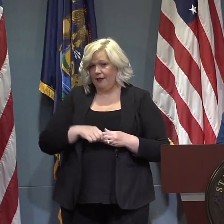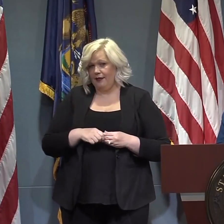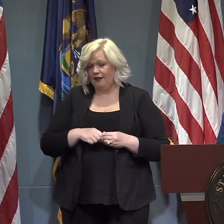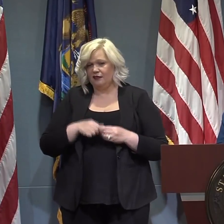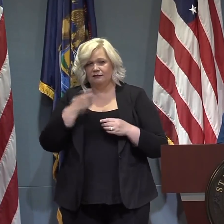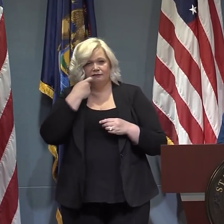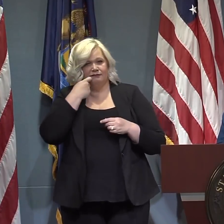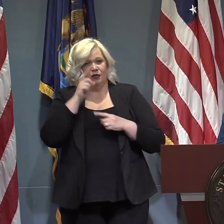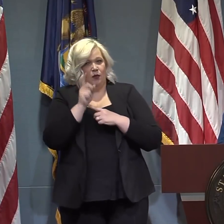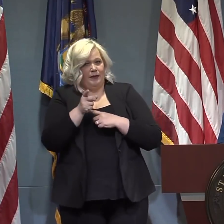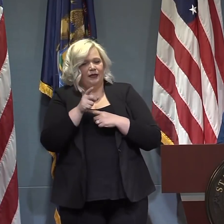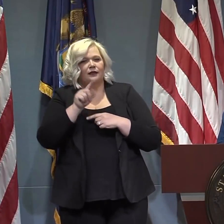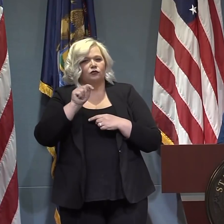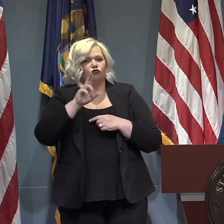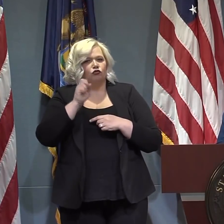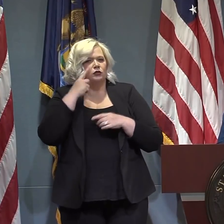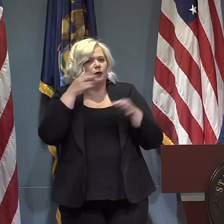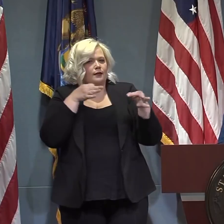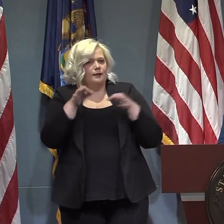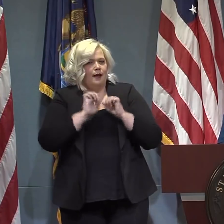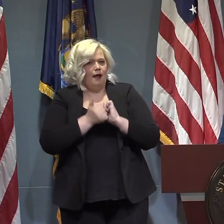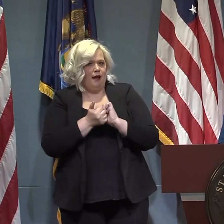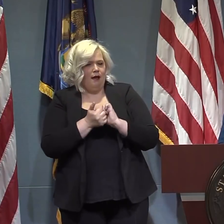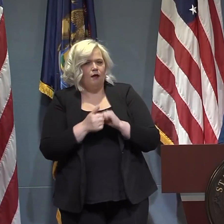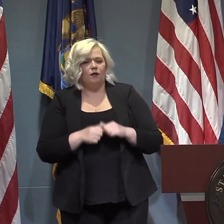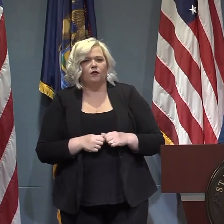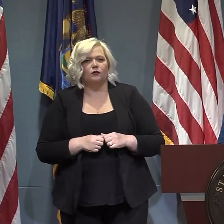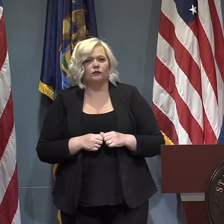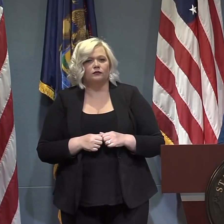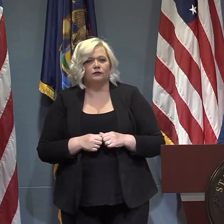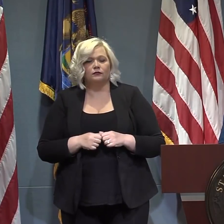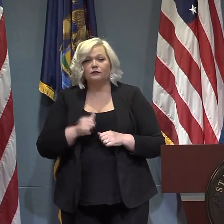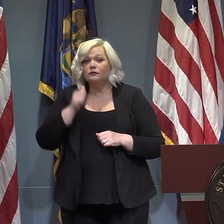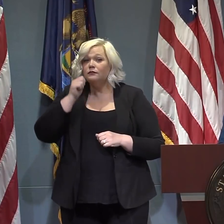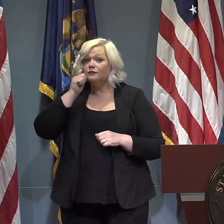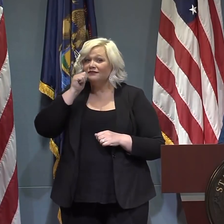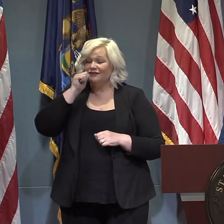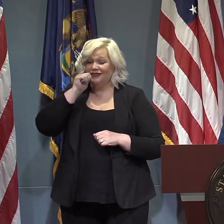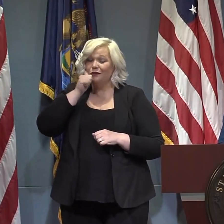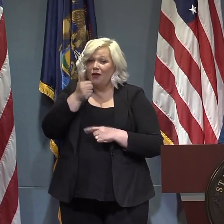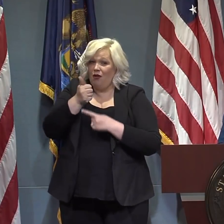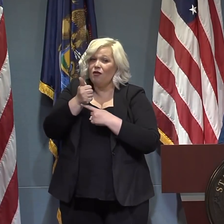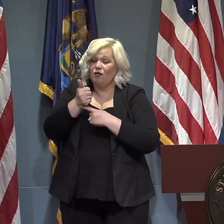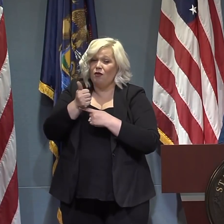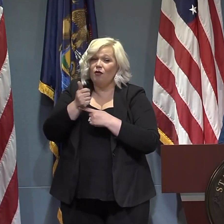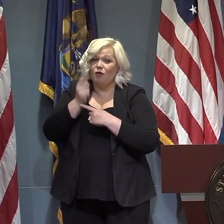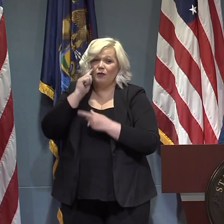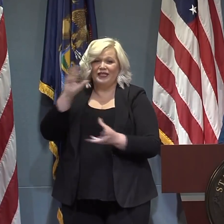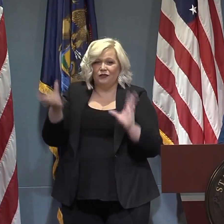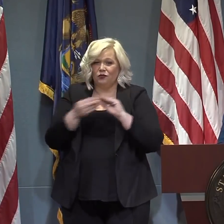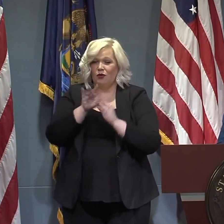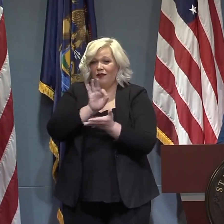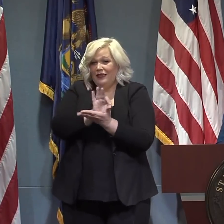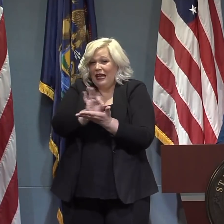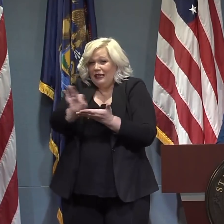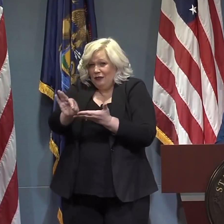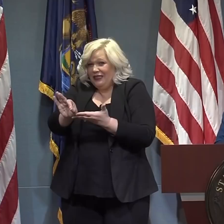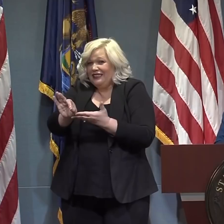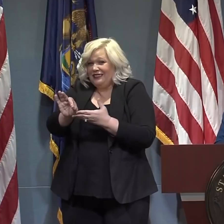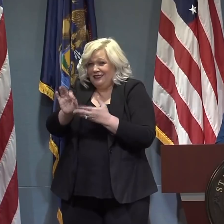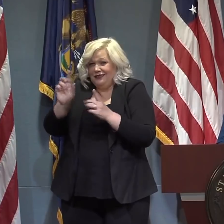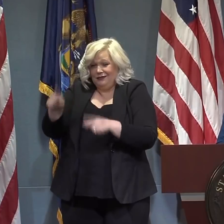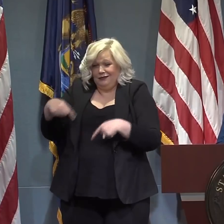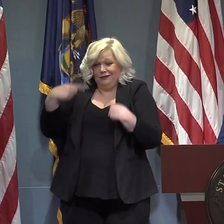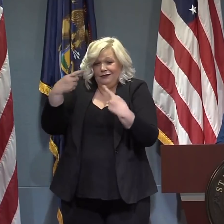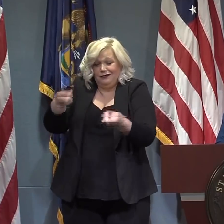goal. Tomorrow marks 9 weeks since this virus first appeared in Michigan. 9 weeks